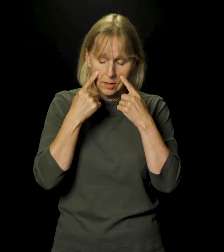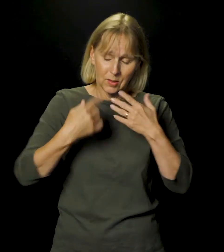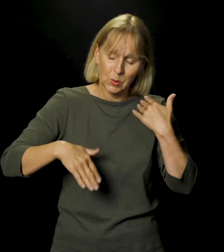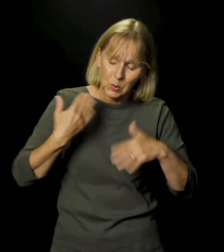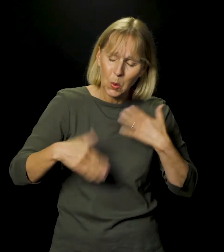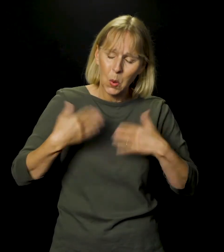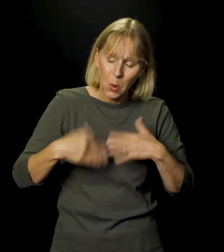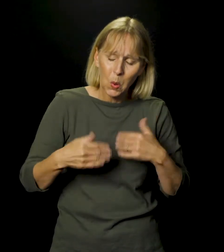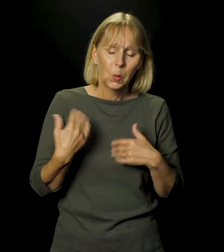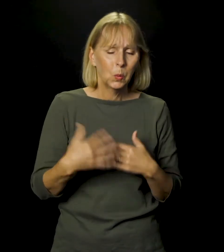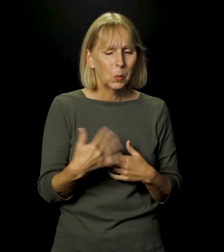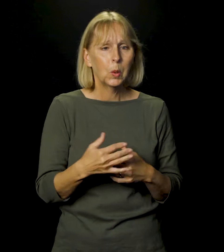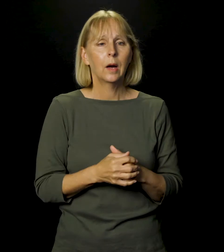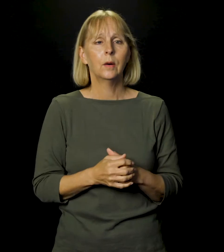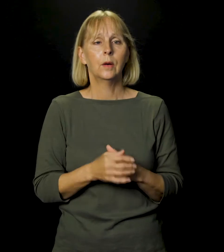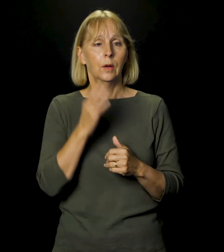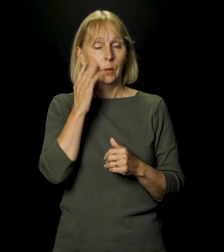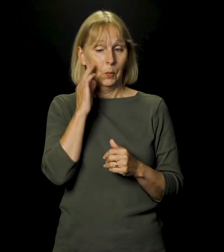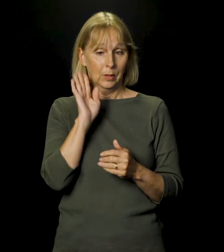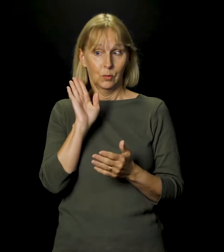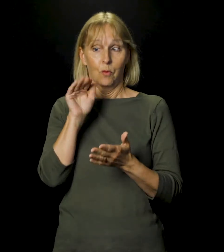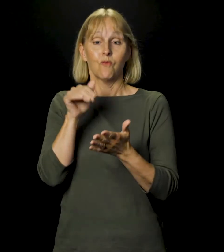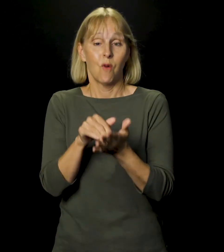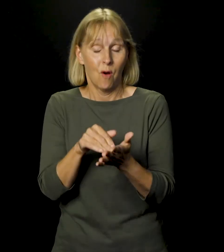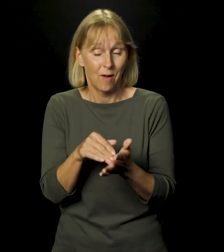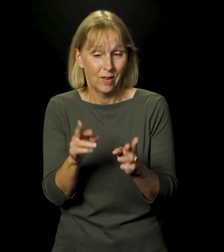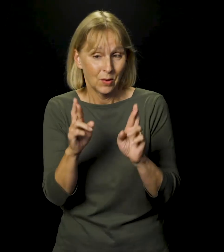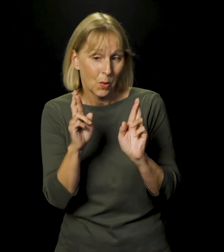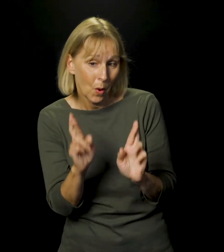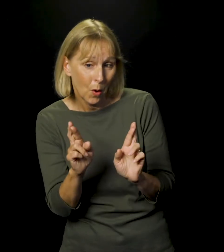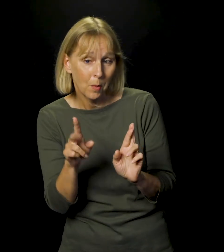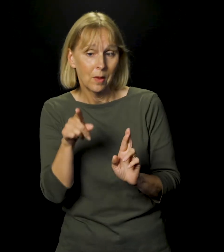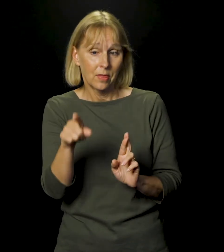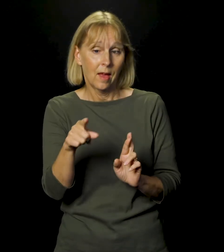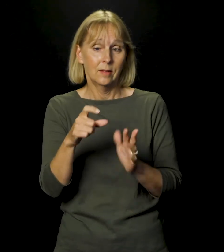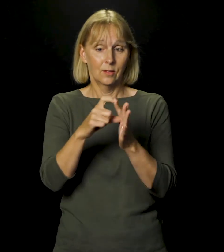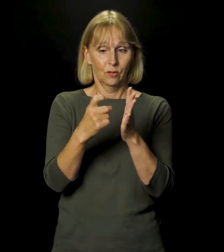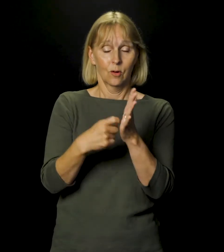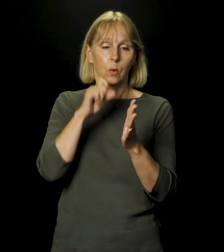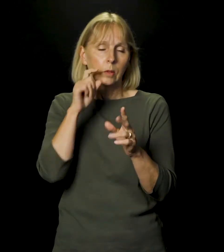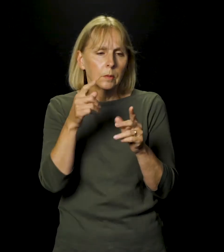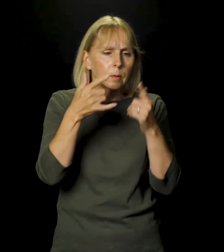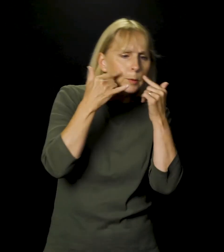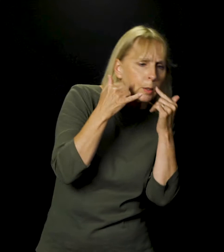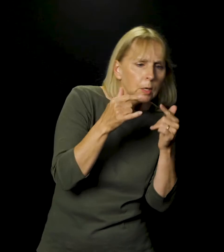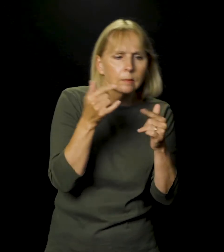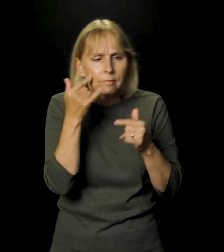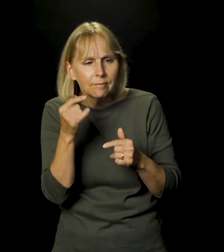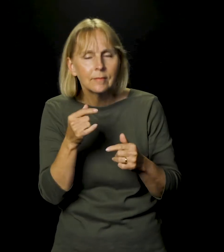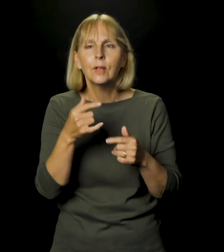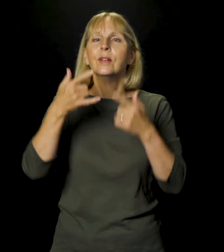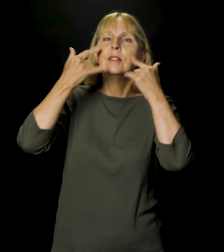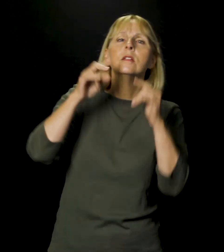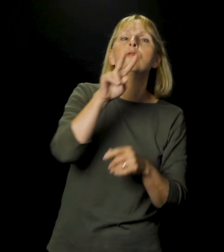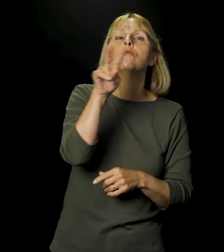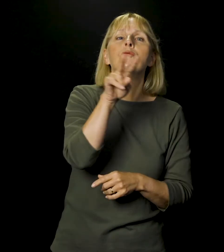And I feel like a few of us might be the same, that when we go to the optometrist, what we're really hoping happens is that the optometrist, we start doing the eye tests and we're